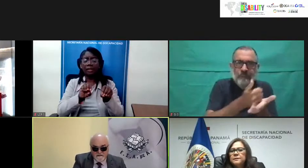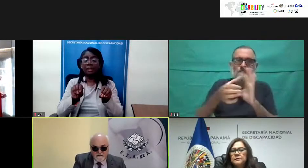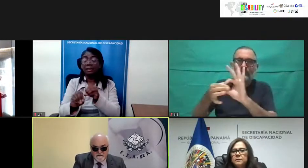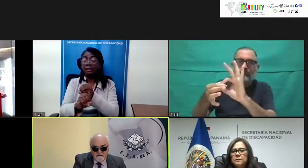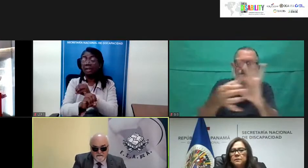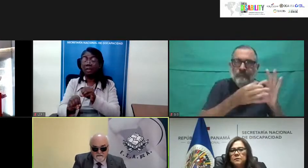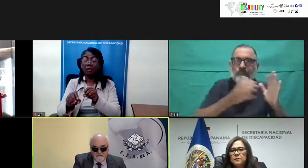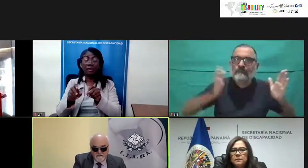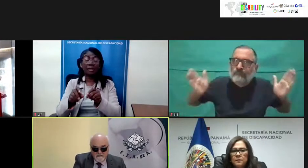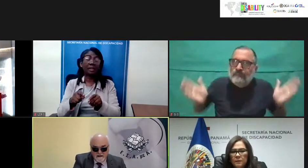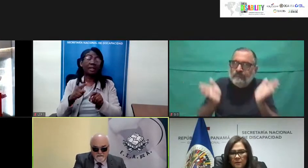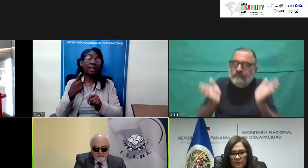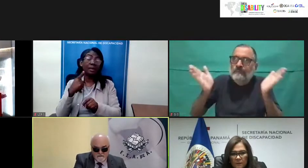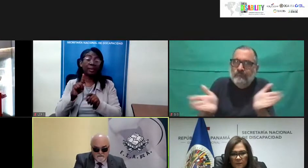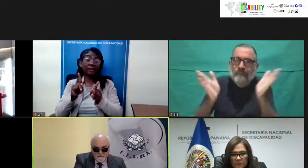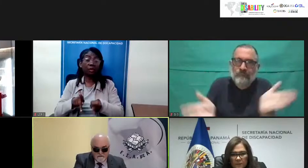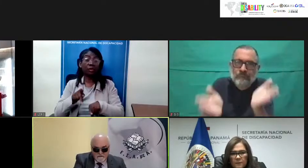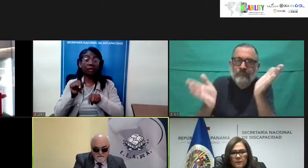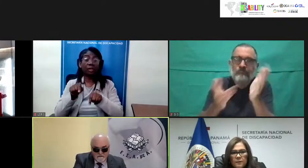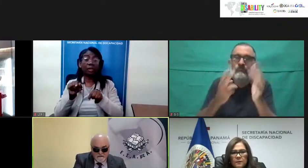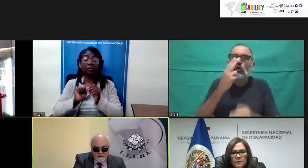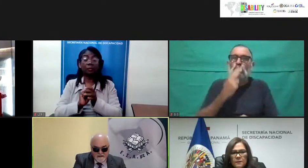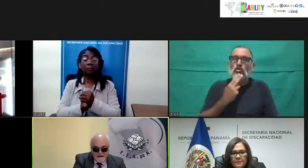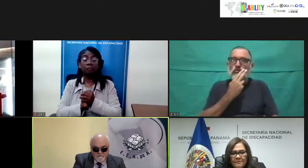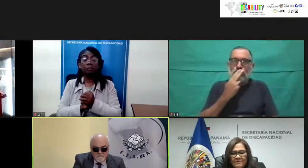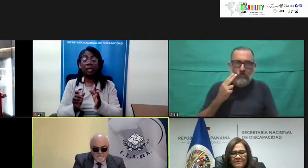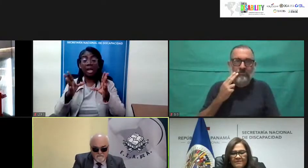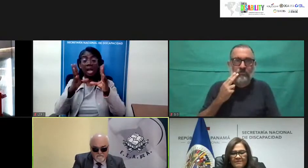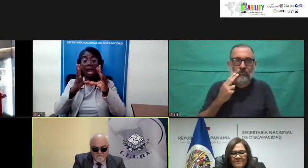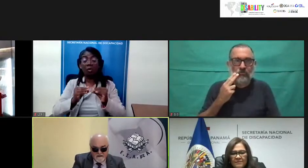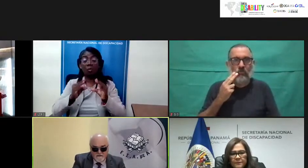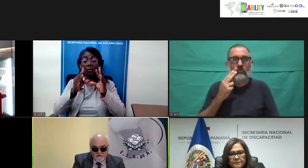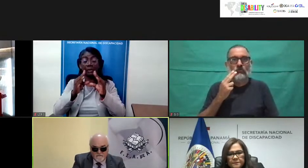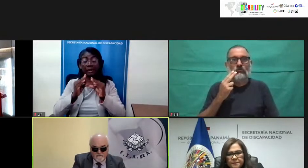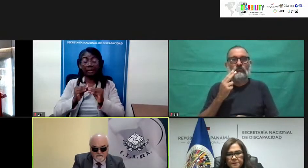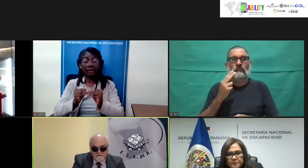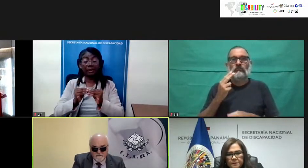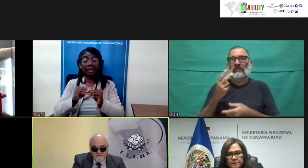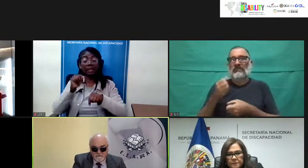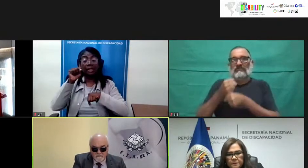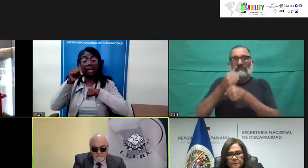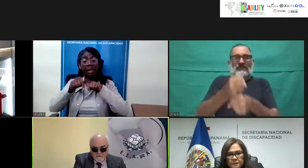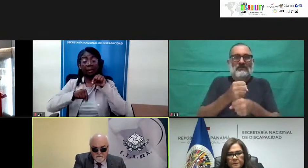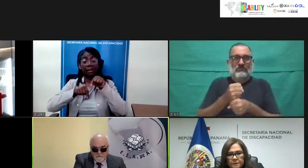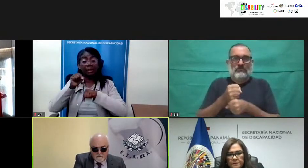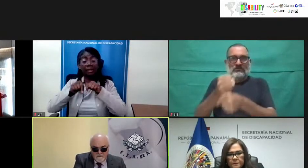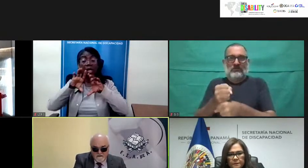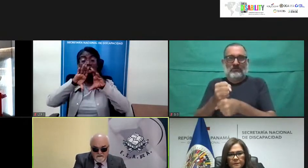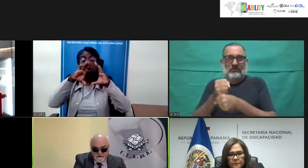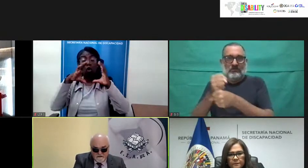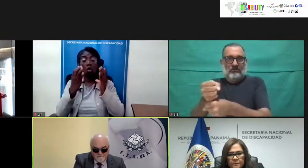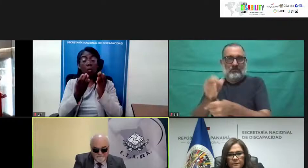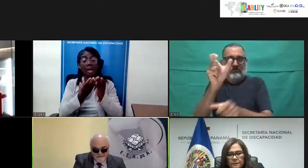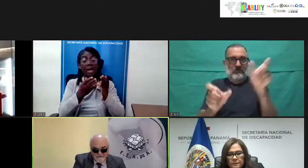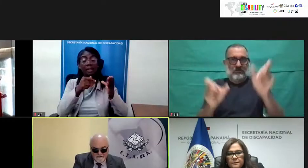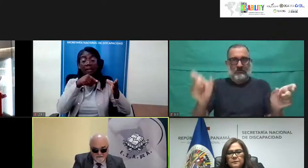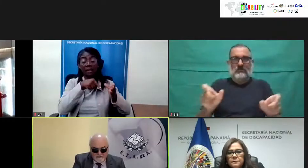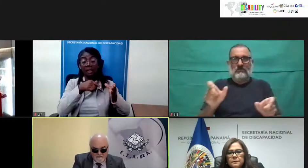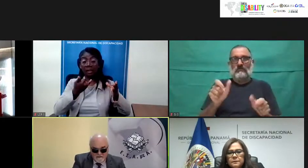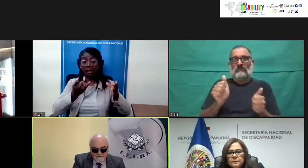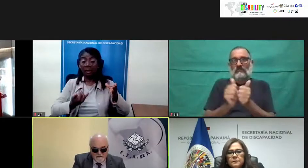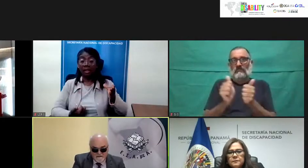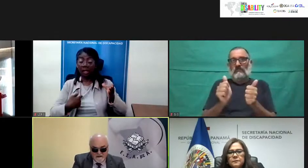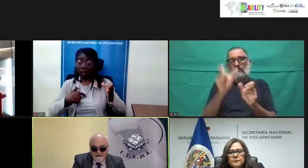disability summit and i am very confident you will hear